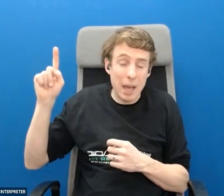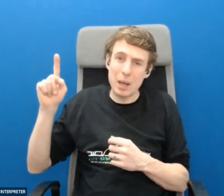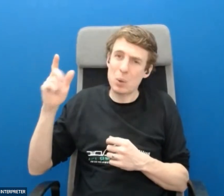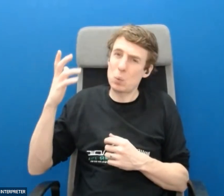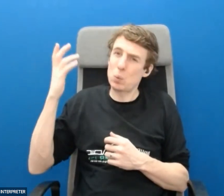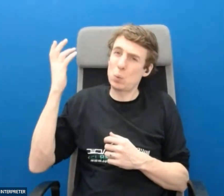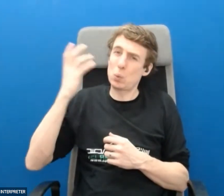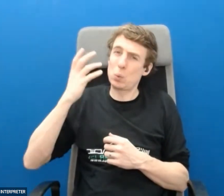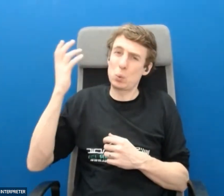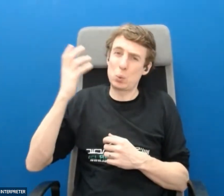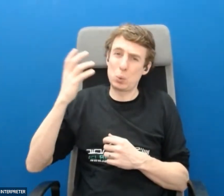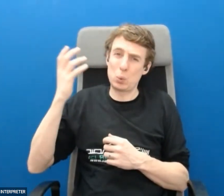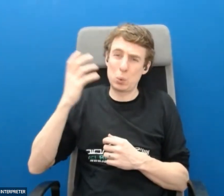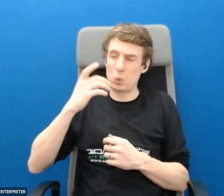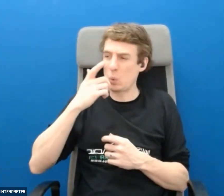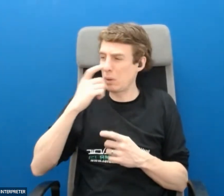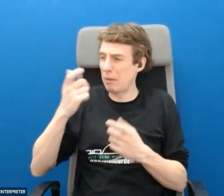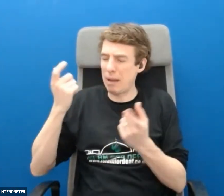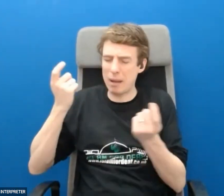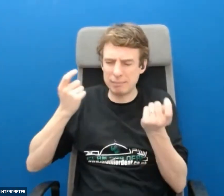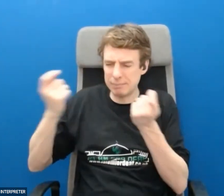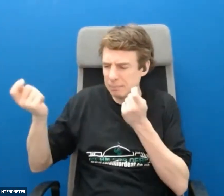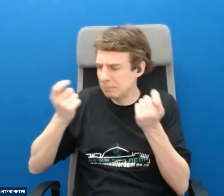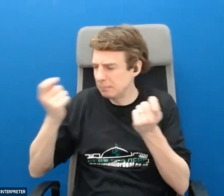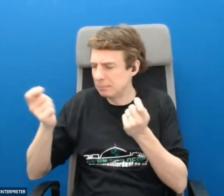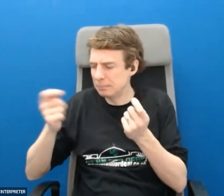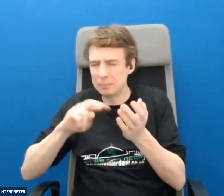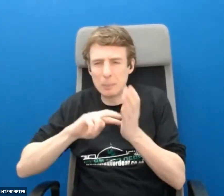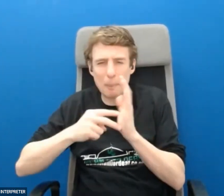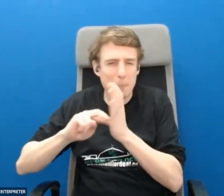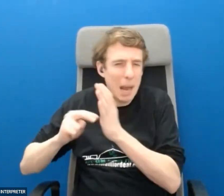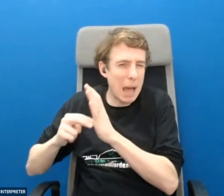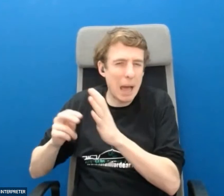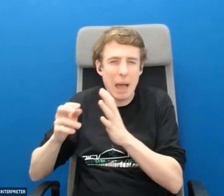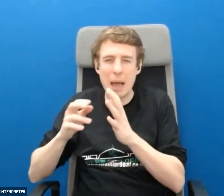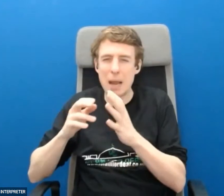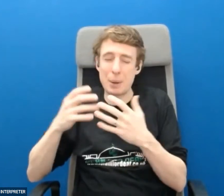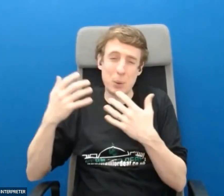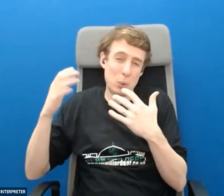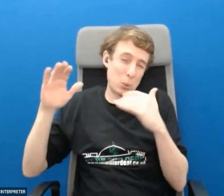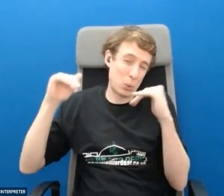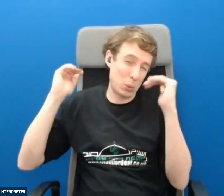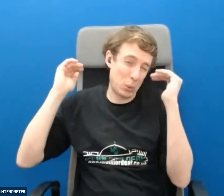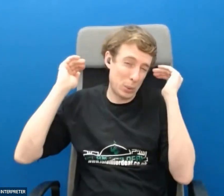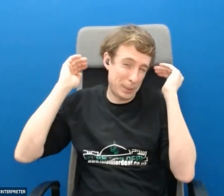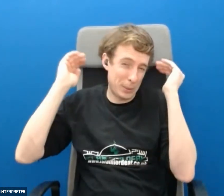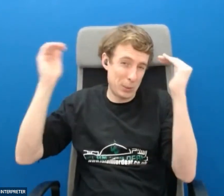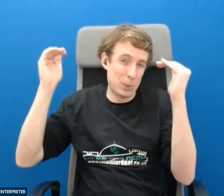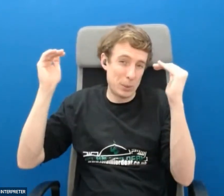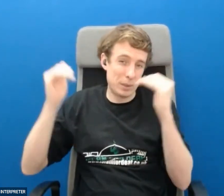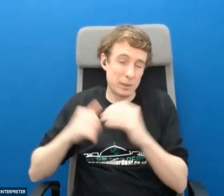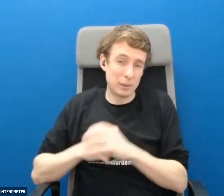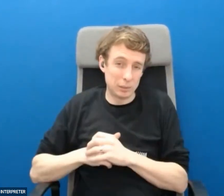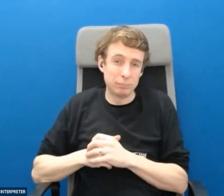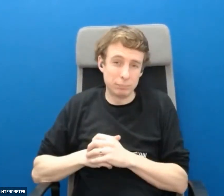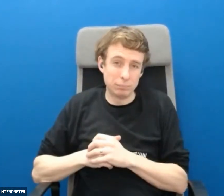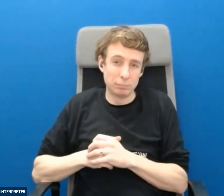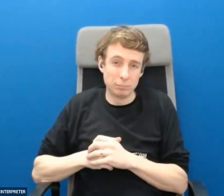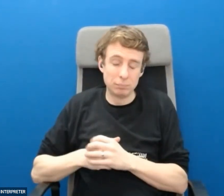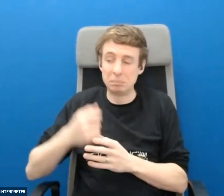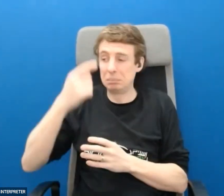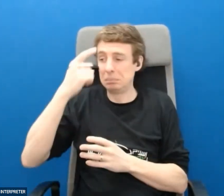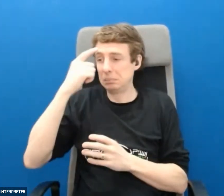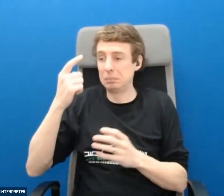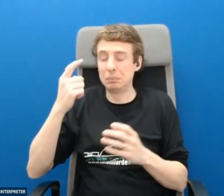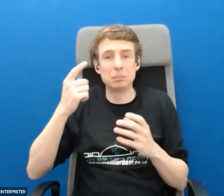arrange. So, for example, you know, Allah the Most High sustains the heavens and the earth, and He arranges the night